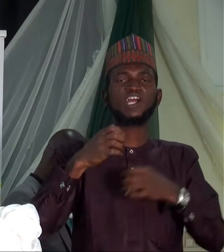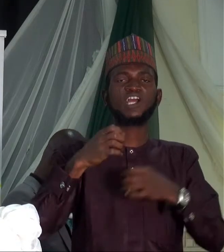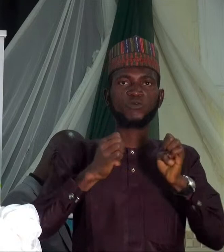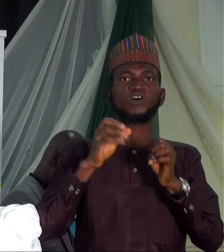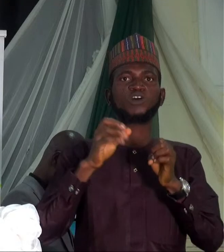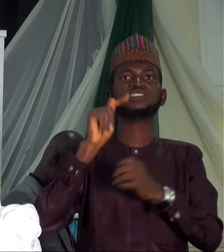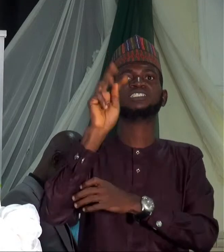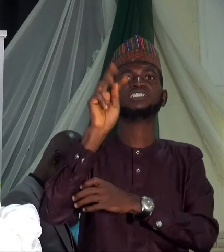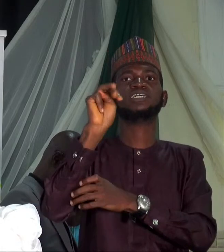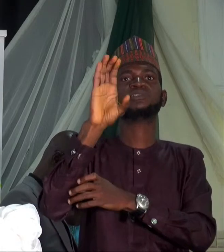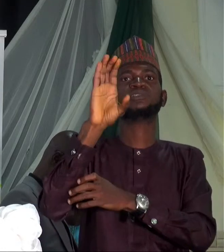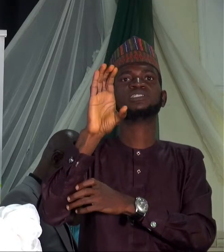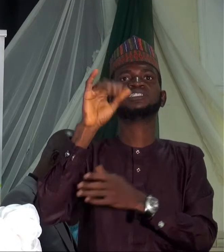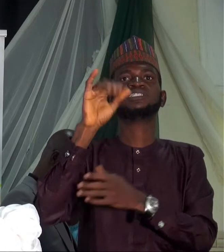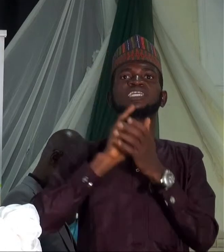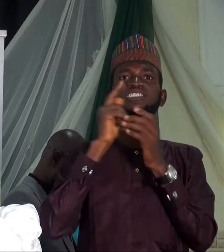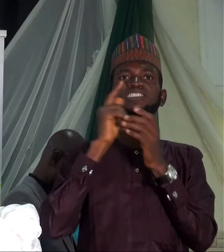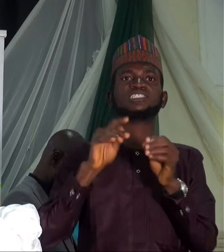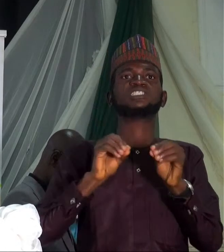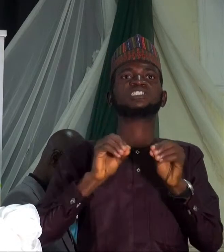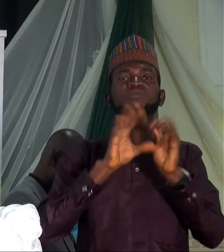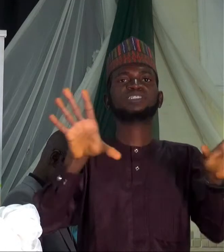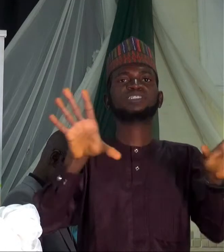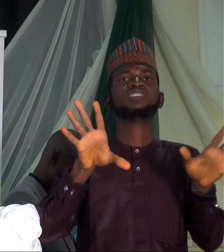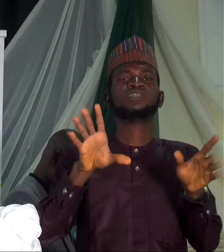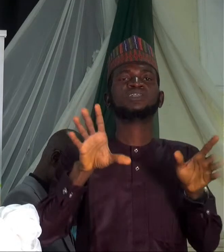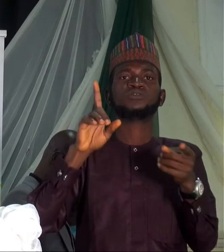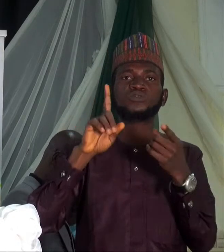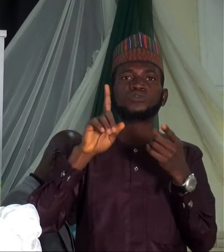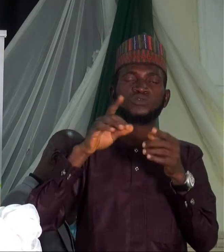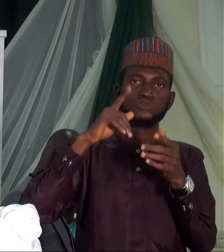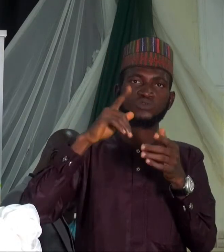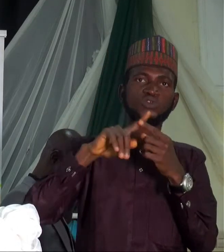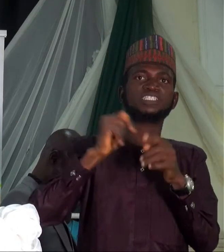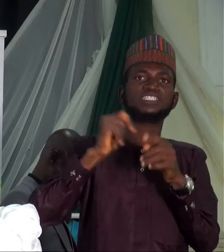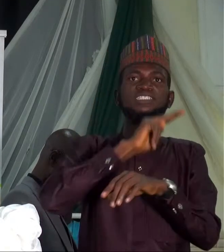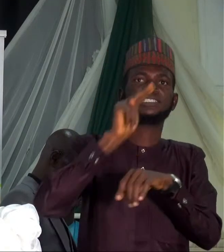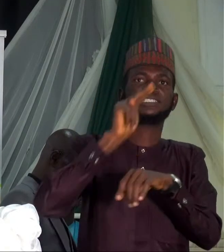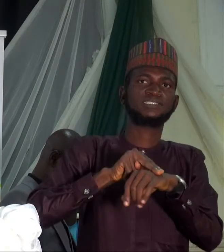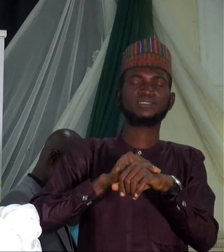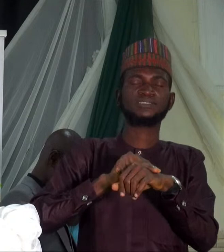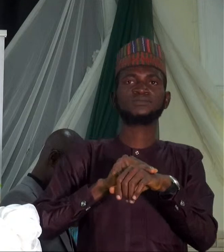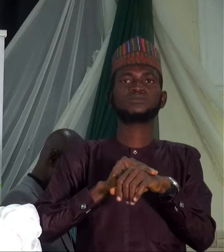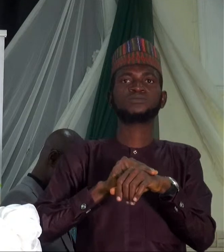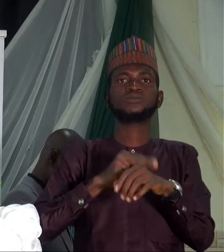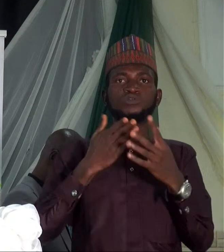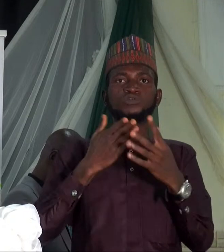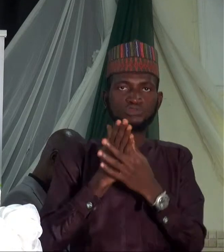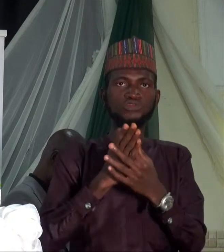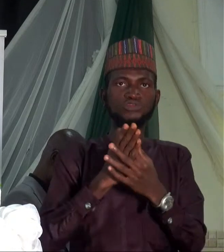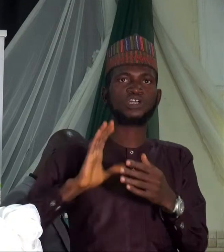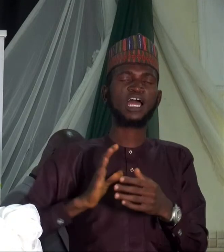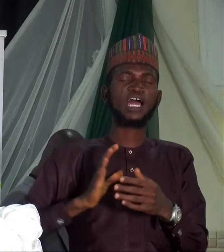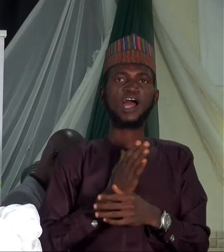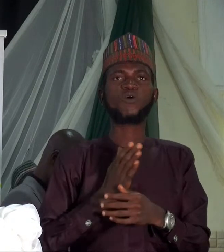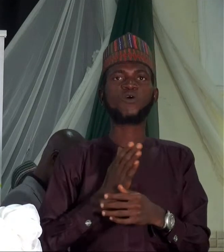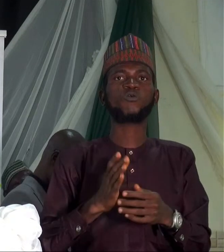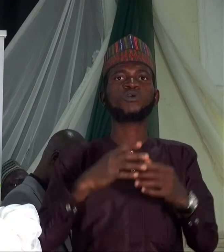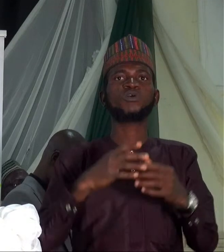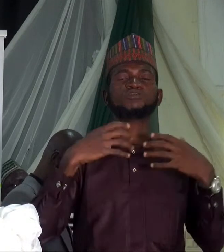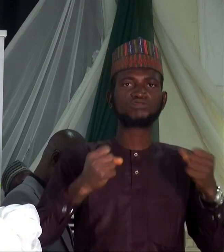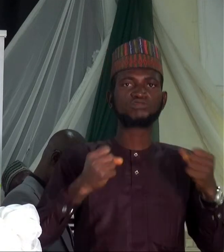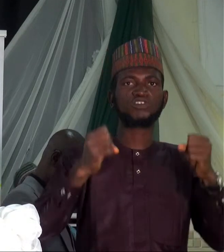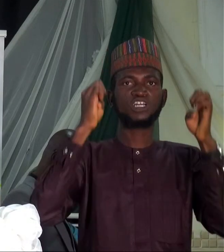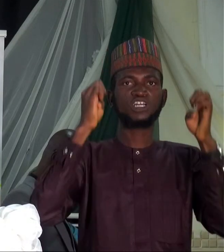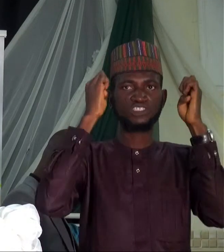that in shaping lives across these great nations of ours. Through our unwavering dedication to the principle